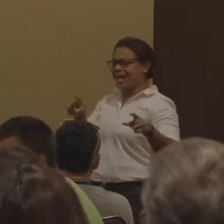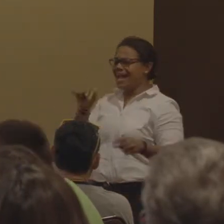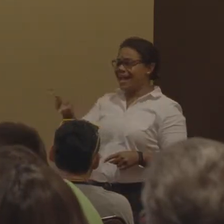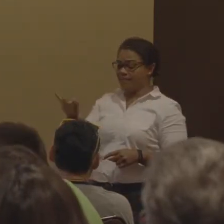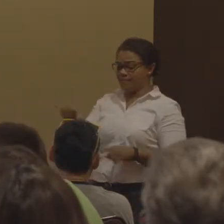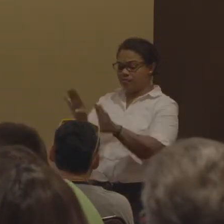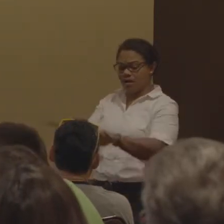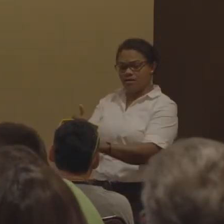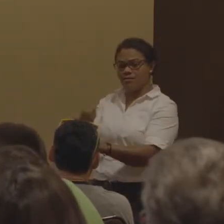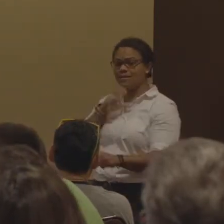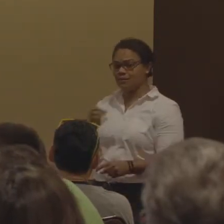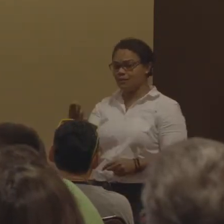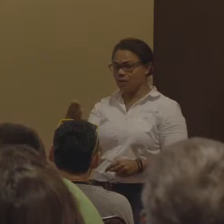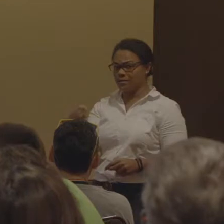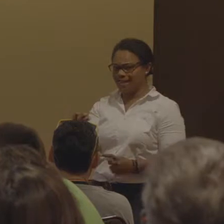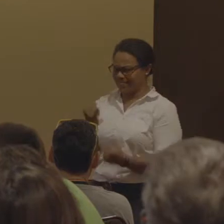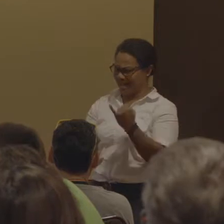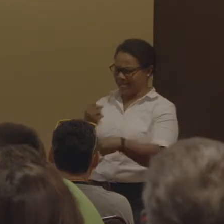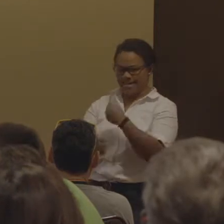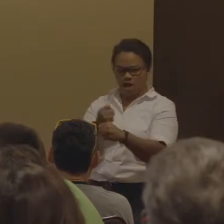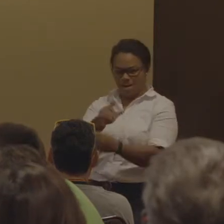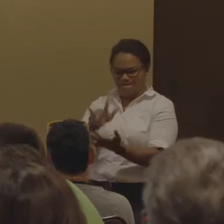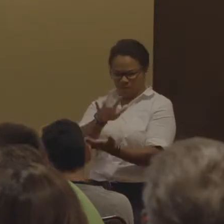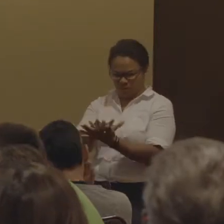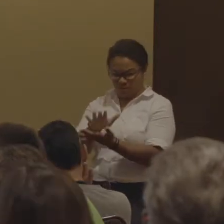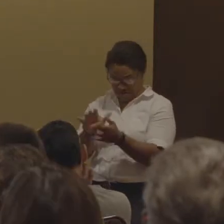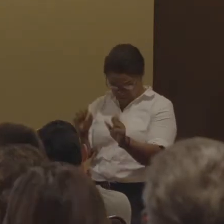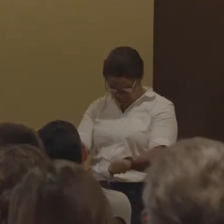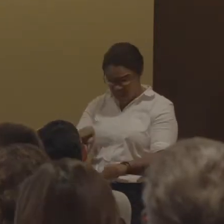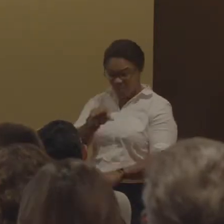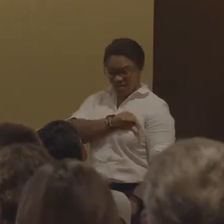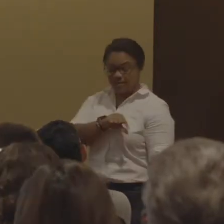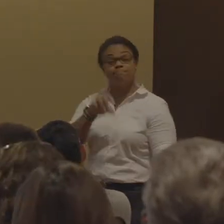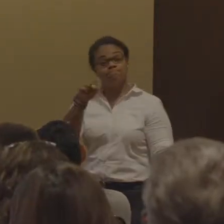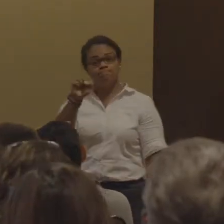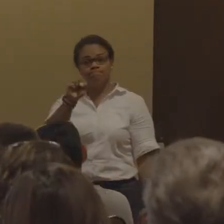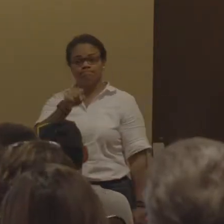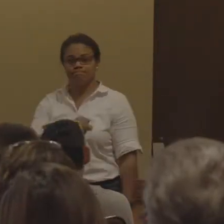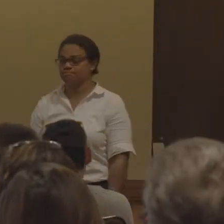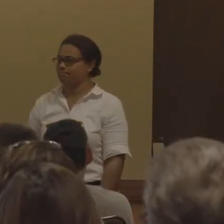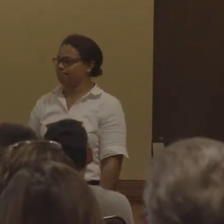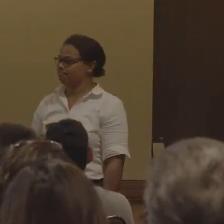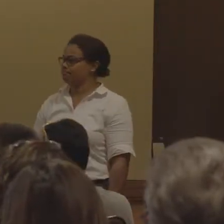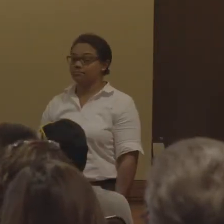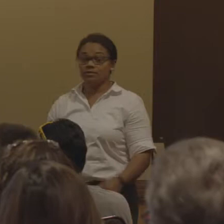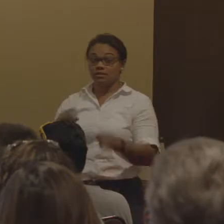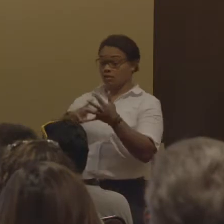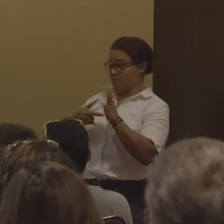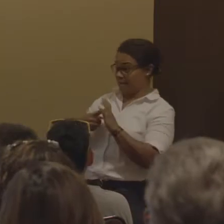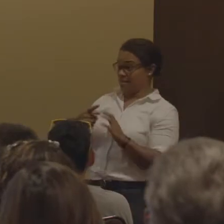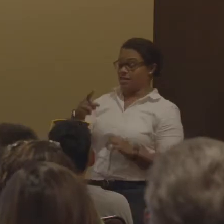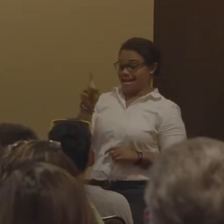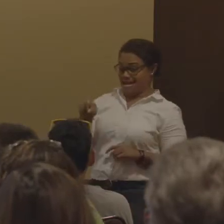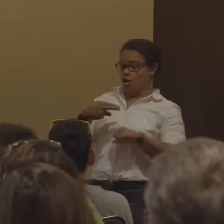is in the last year of middle school, will be also? Yes. Yeah. So, So they need the referral,